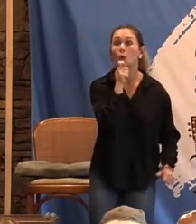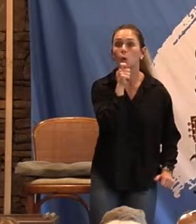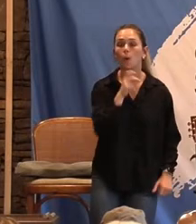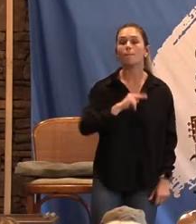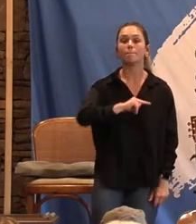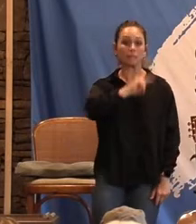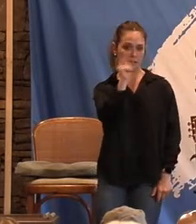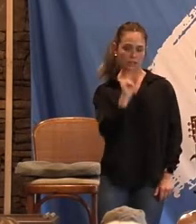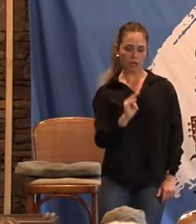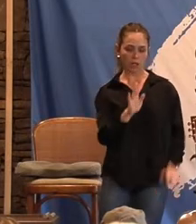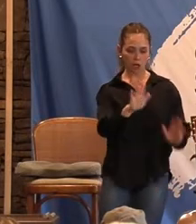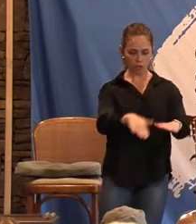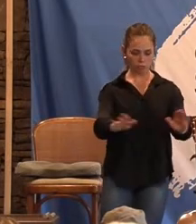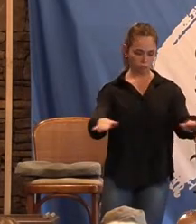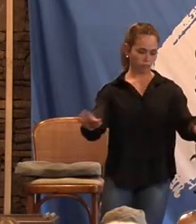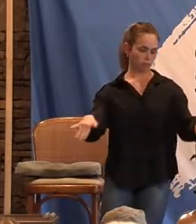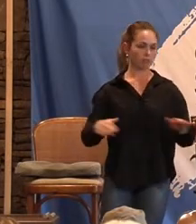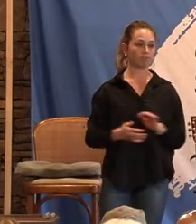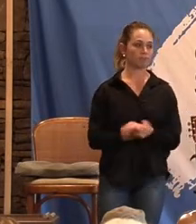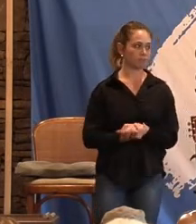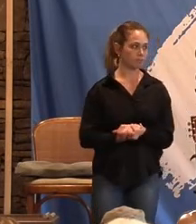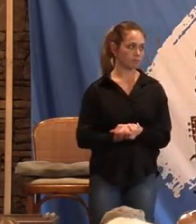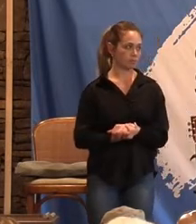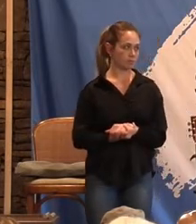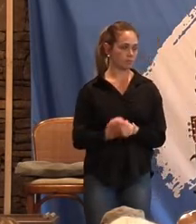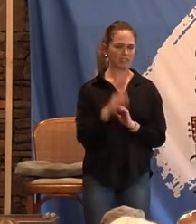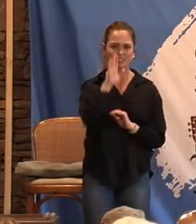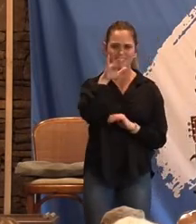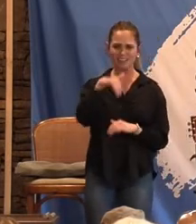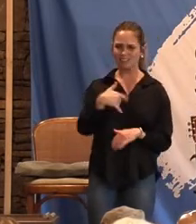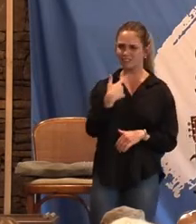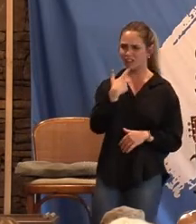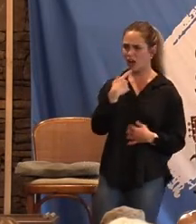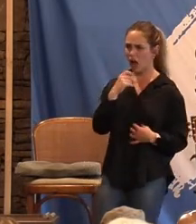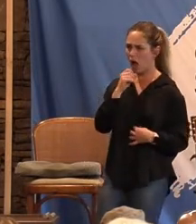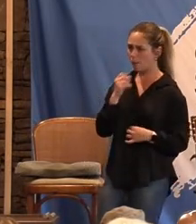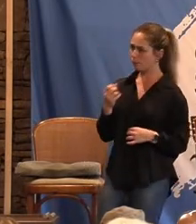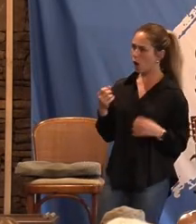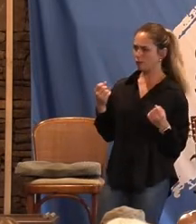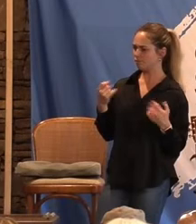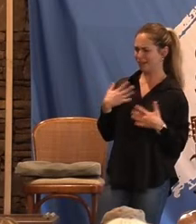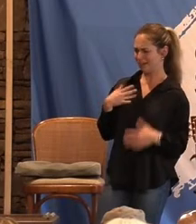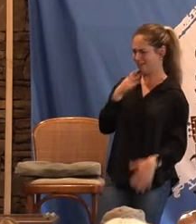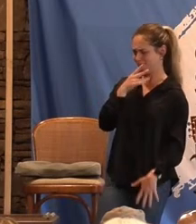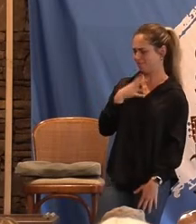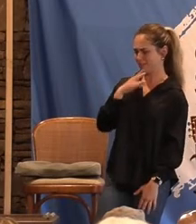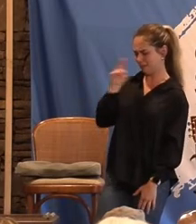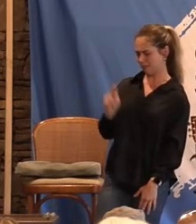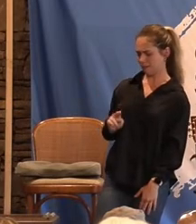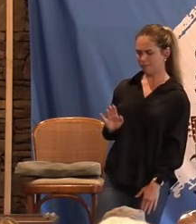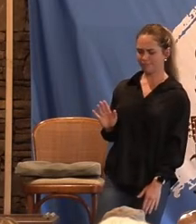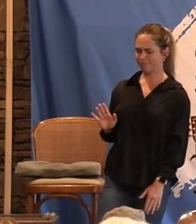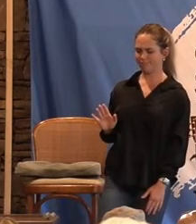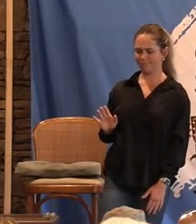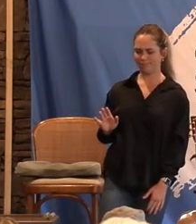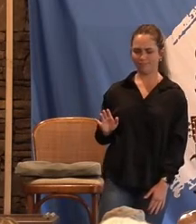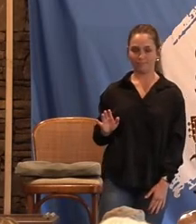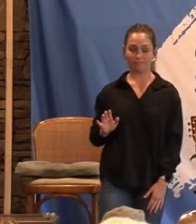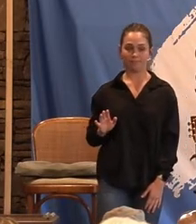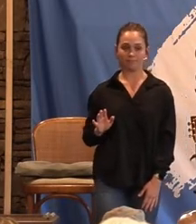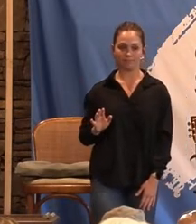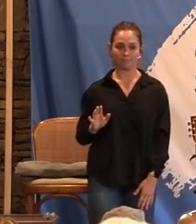Miss Nana's children. Well, the elephant said, I'm not afraid once again of Miss Nana. The